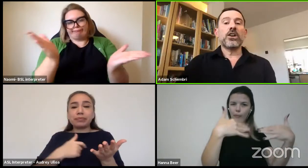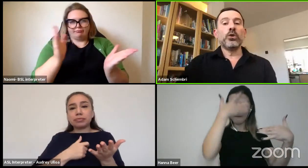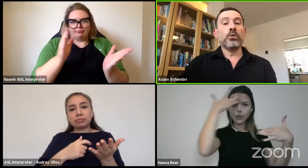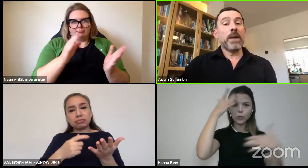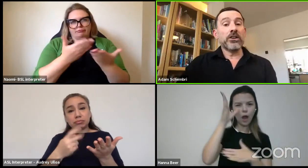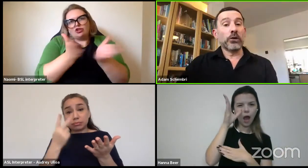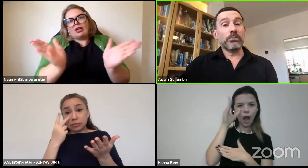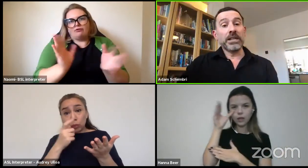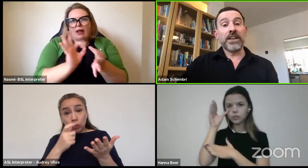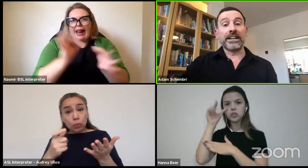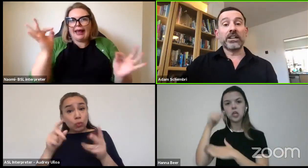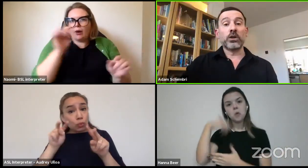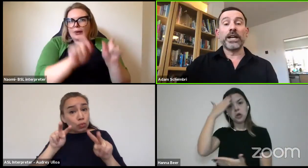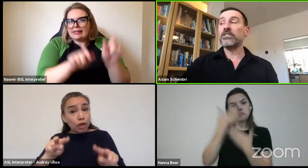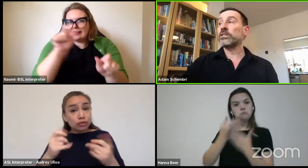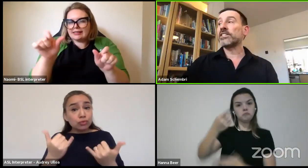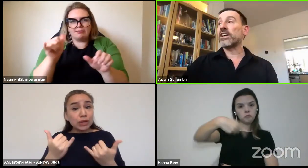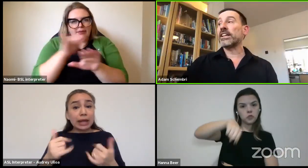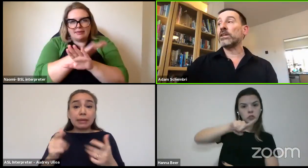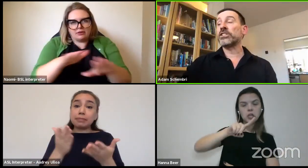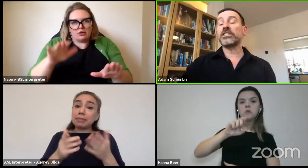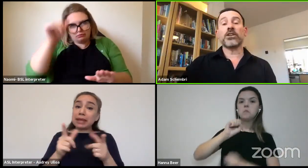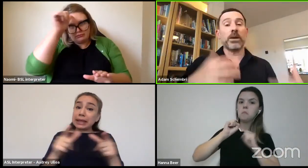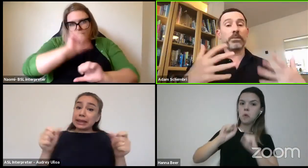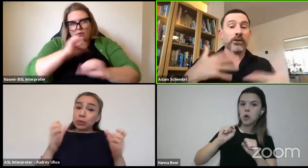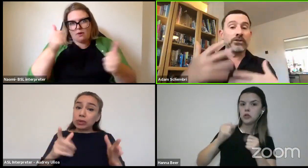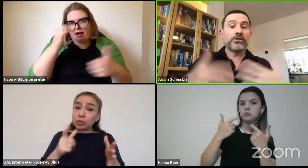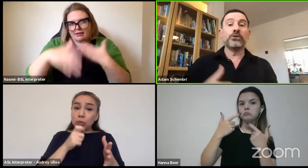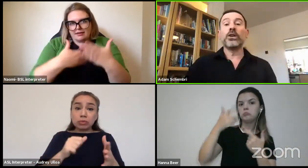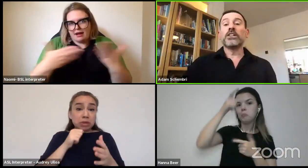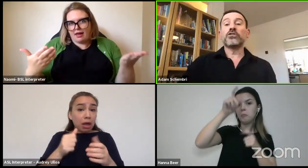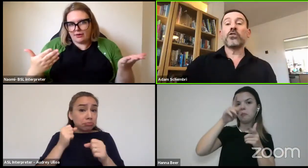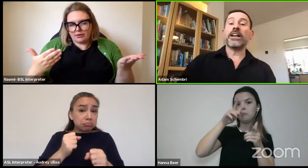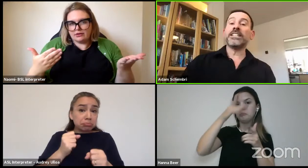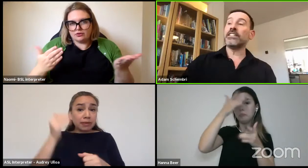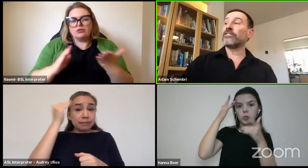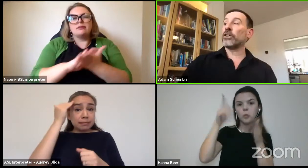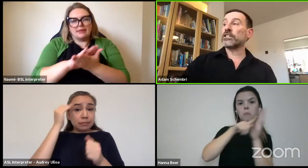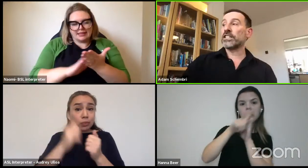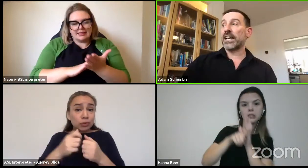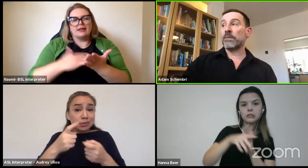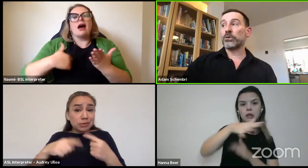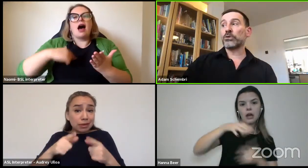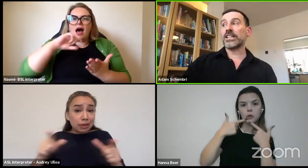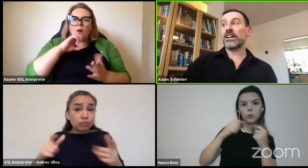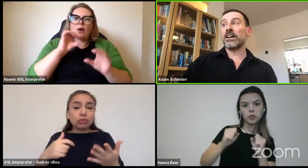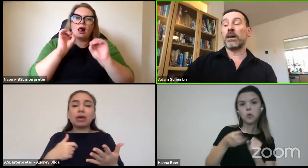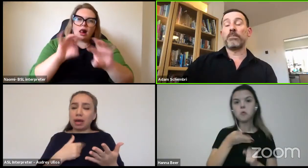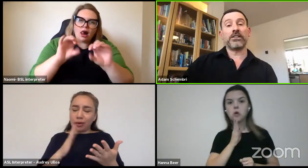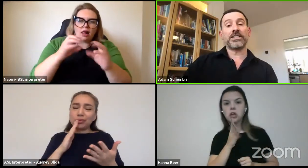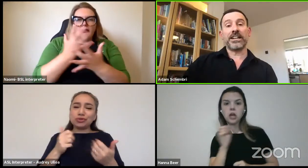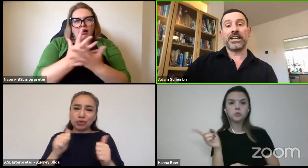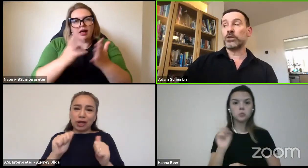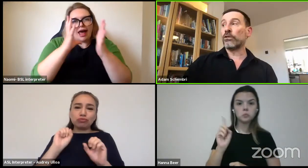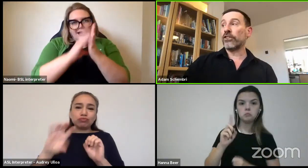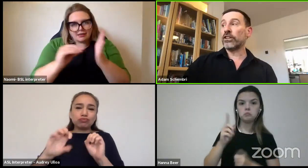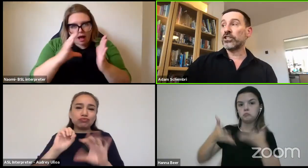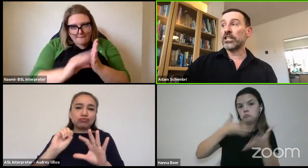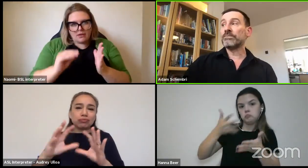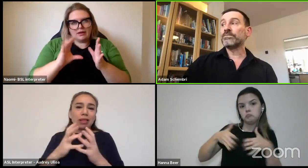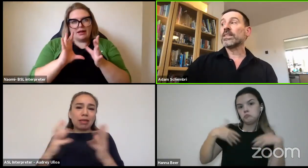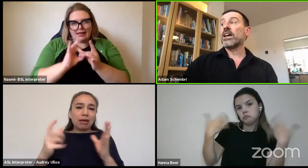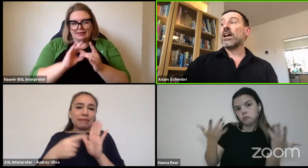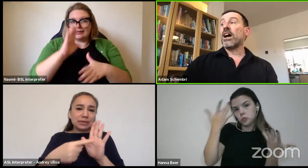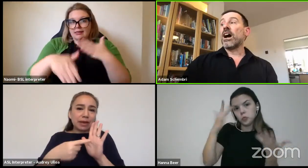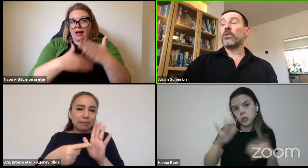linguists who may not be that acquainted with sign languages. So I'm going to try and give lots of examples about sign language